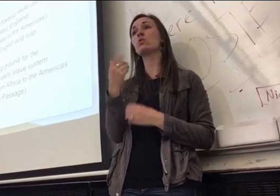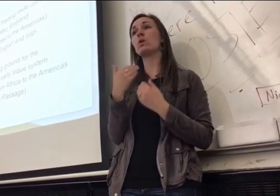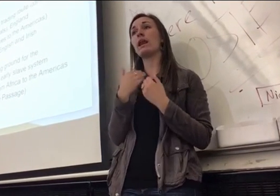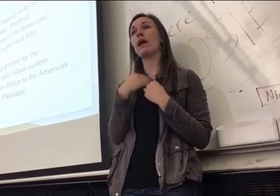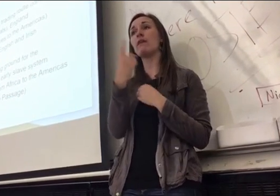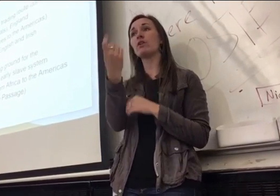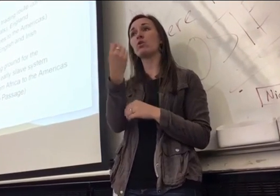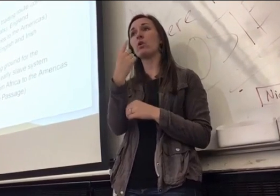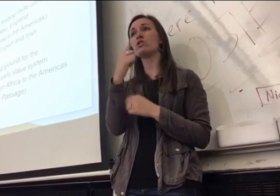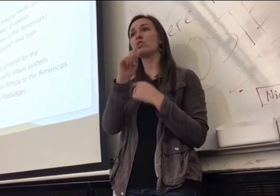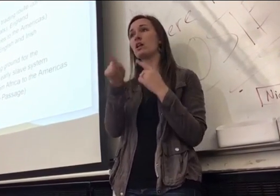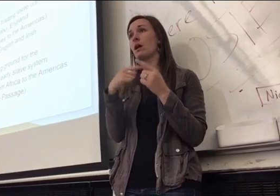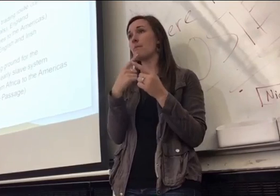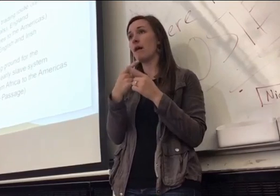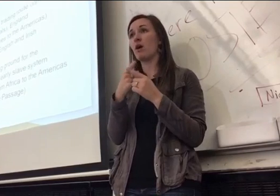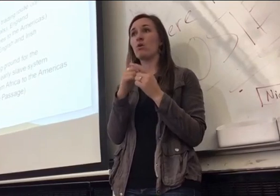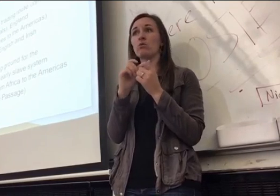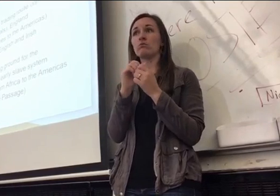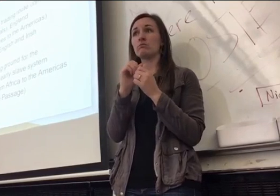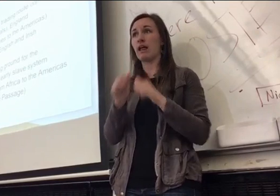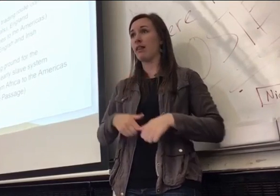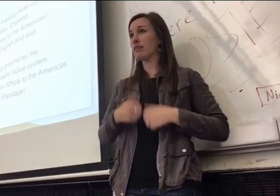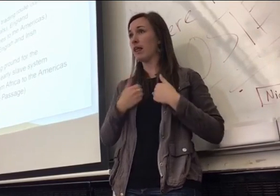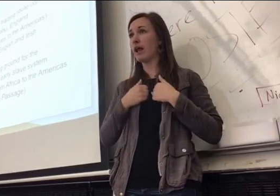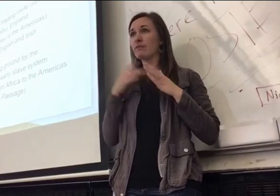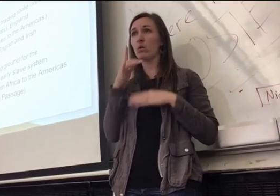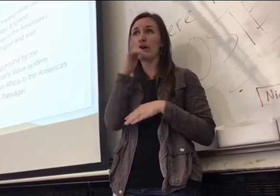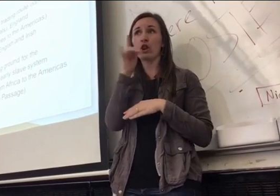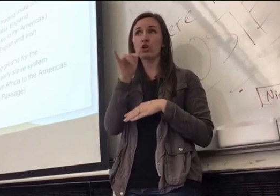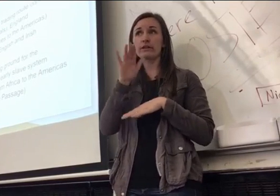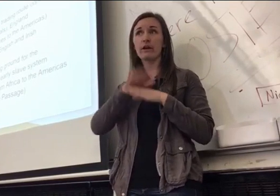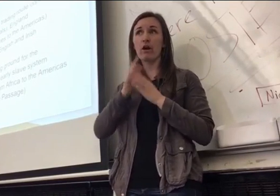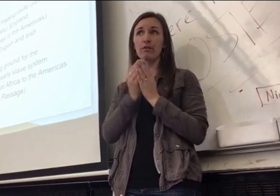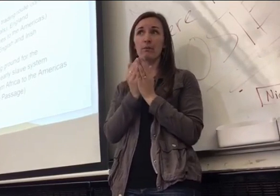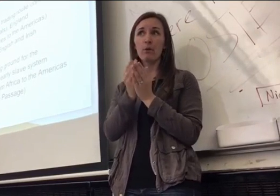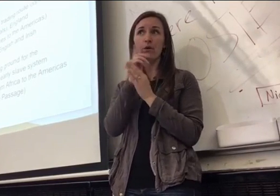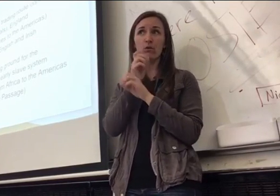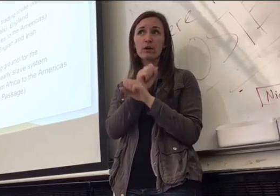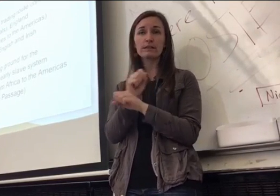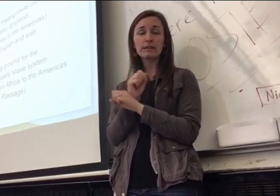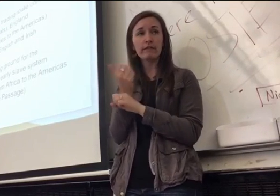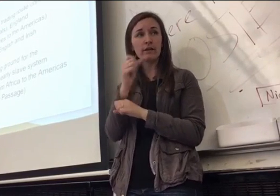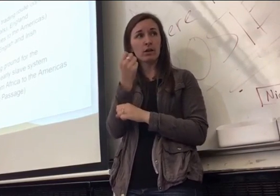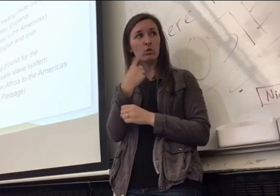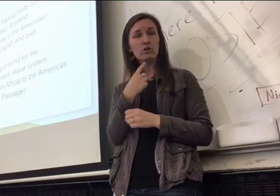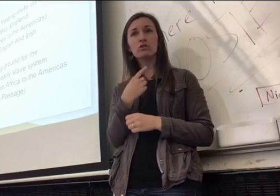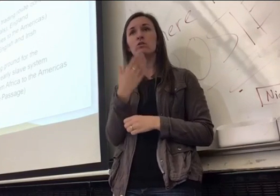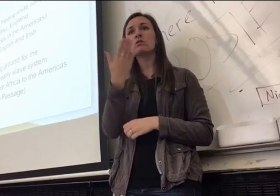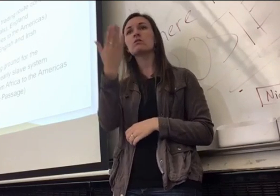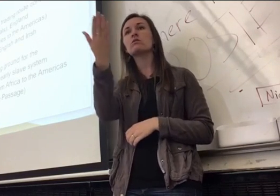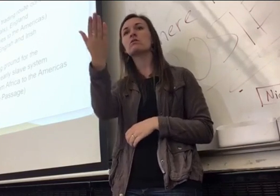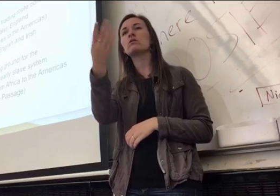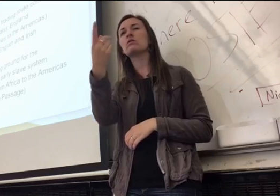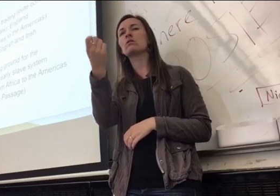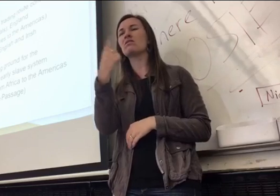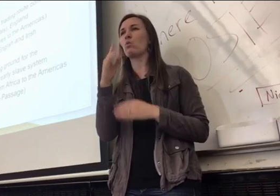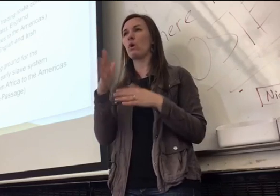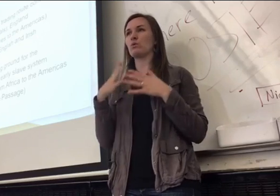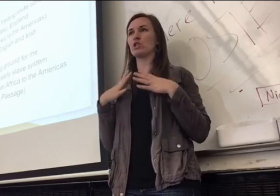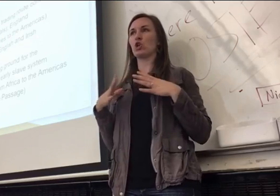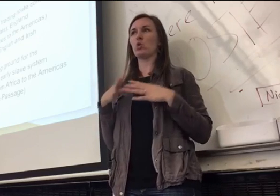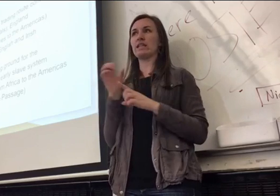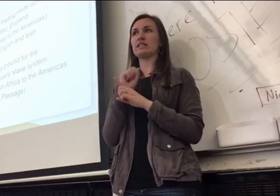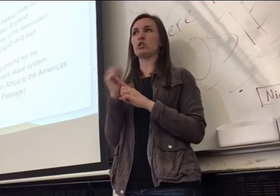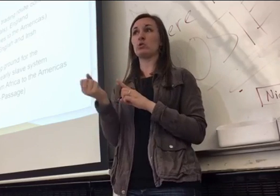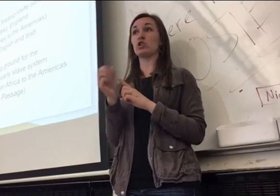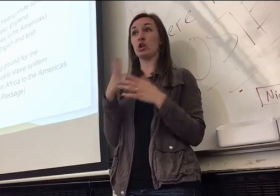was like, how things worked? Anything along those lines you'd like to ask me questions about? Yes? What was the clothing situation